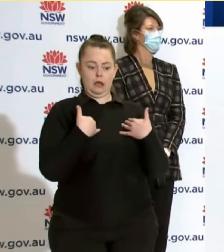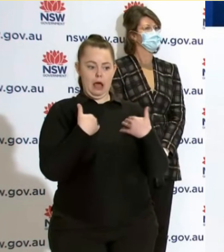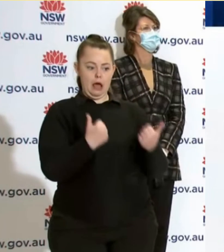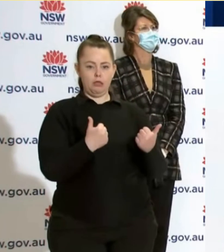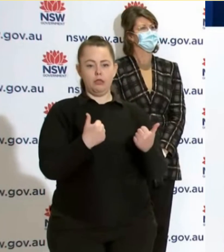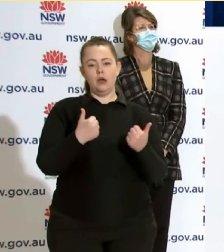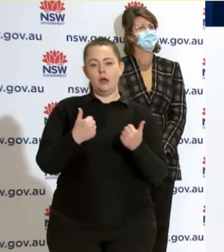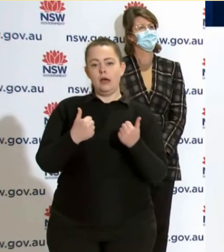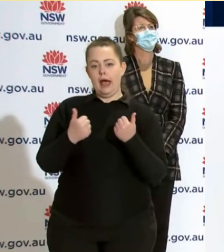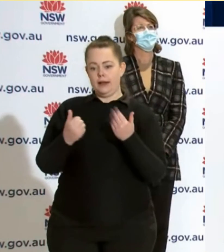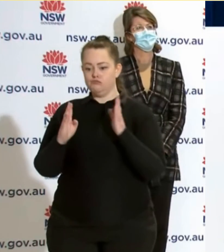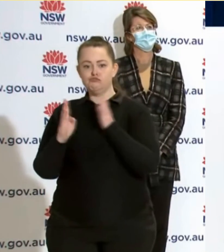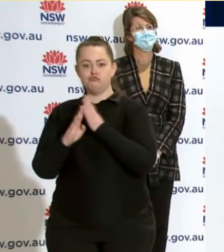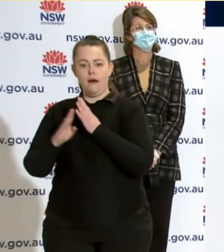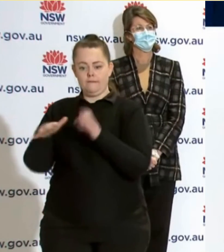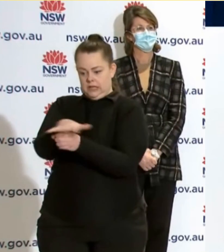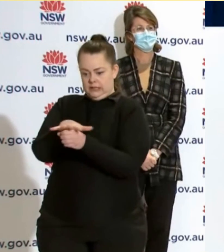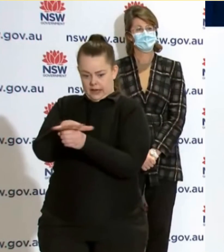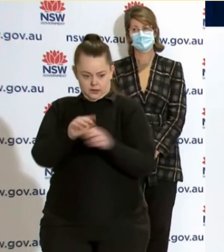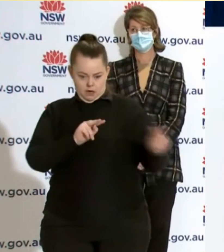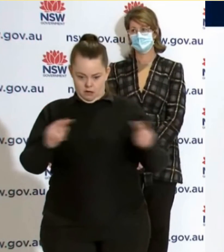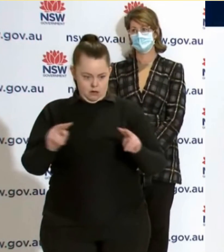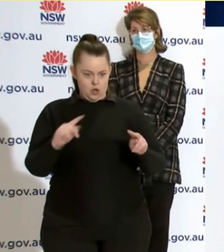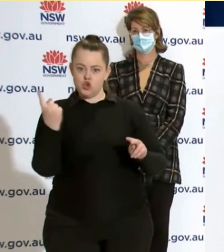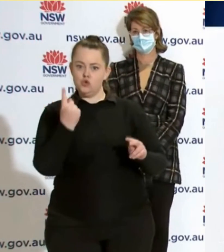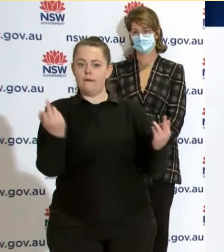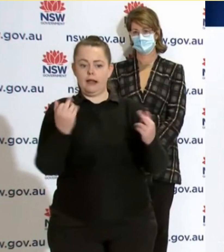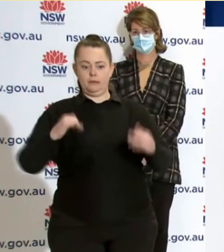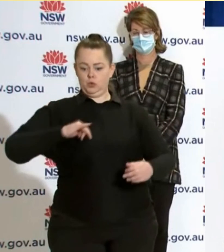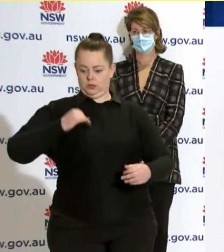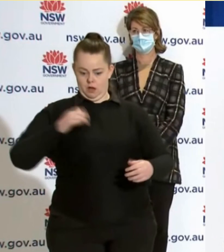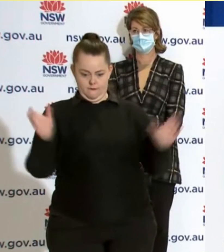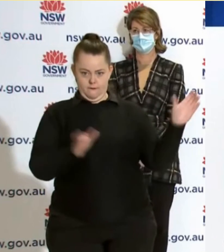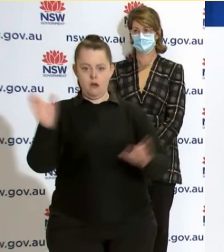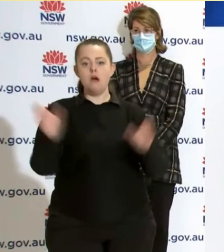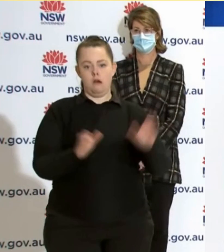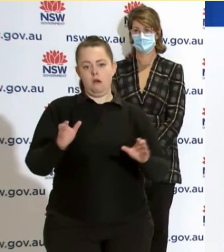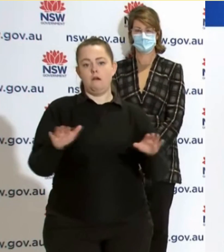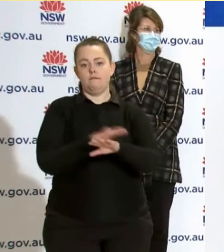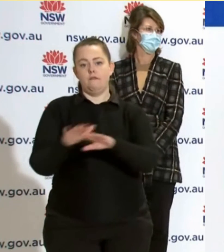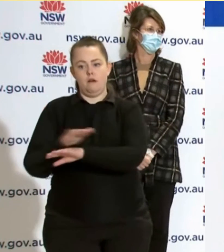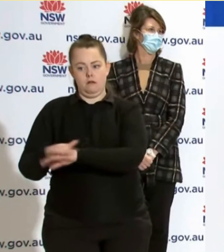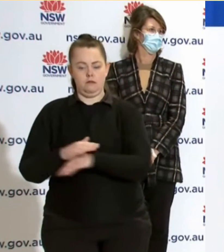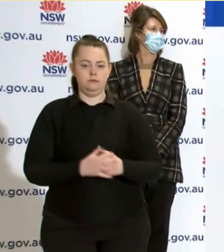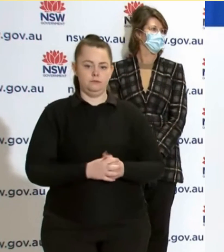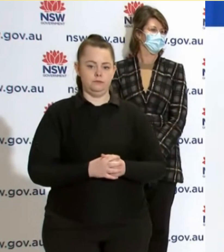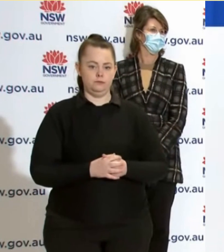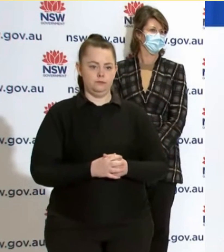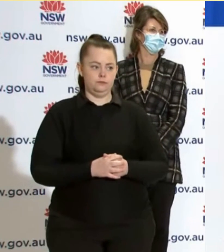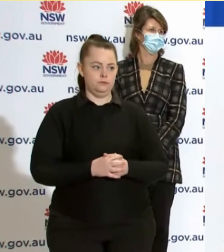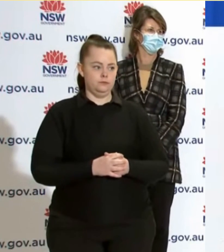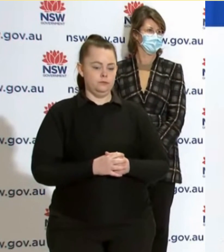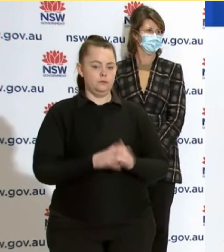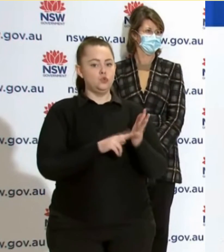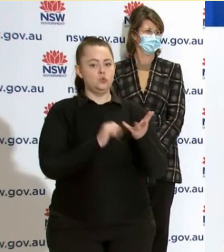So can I just thank a range of industries, a range of cross-government agencies and New South Wales Health for identifying